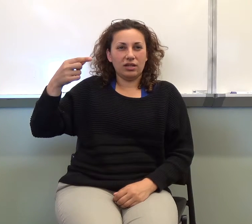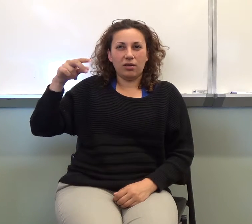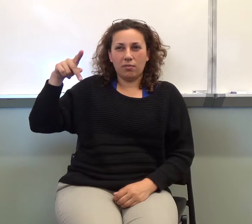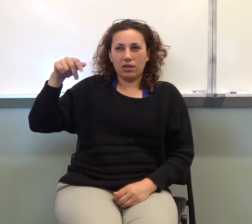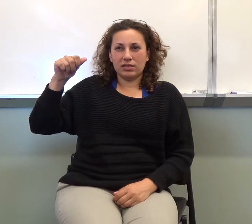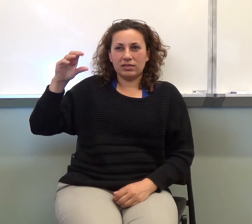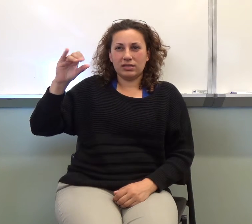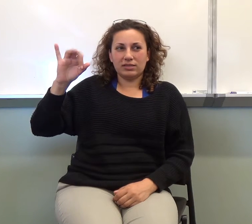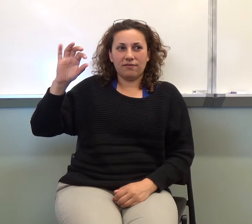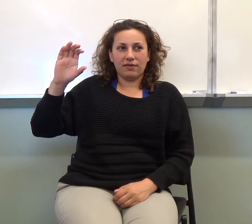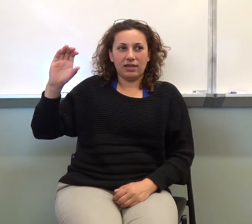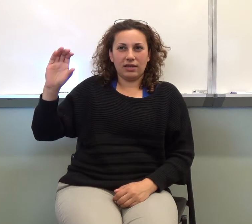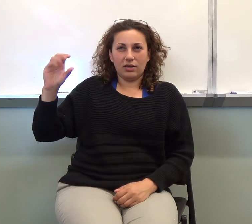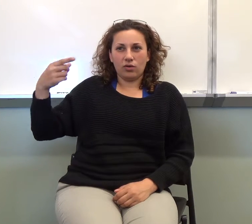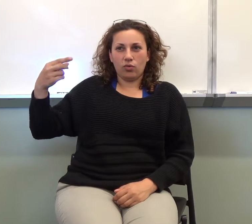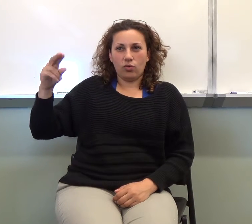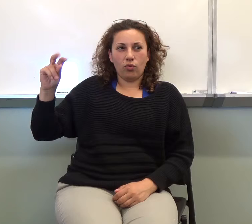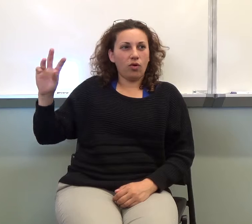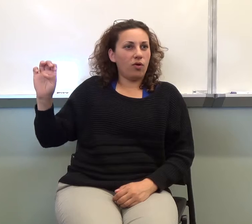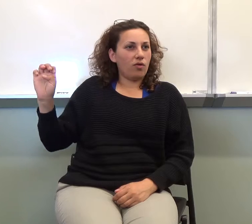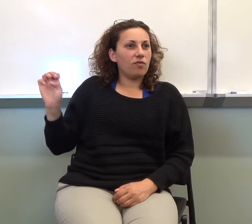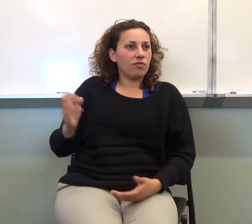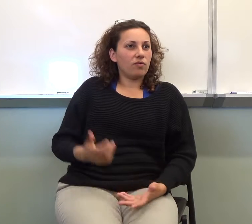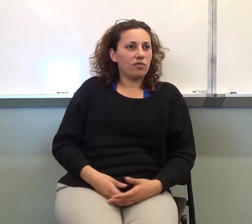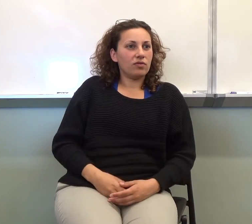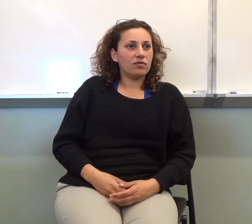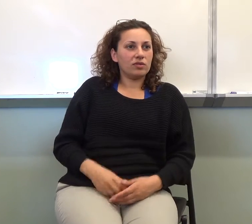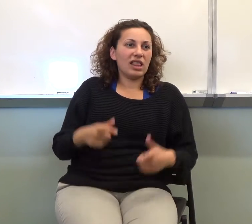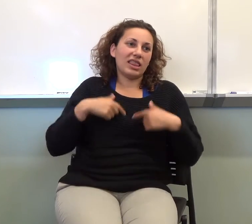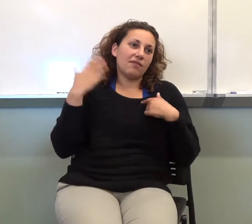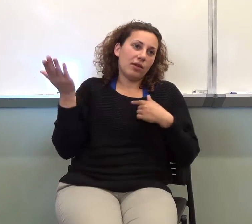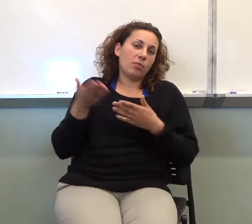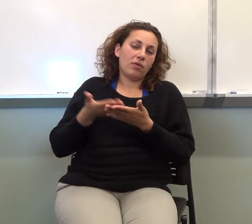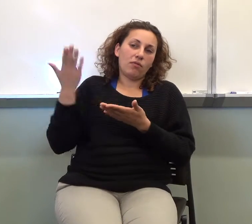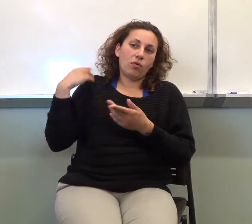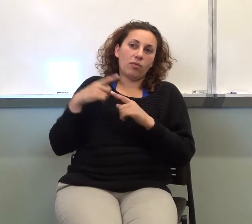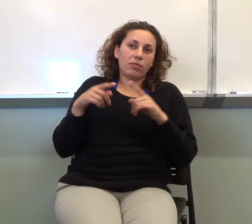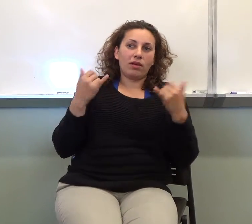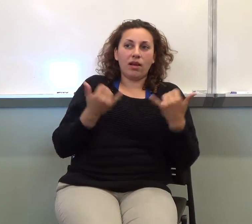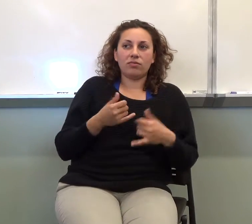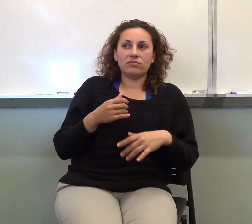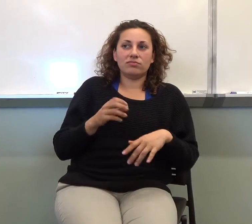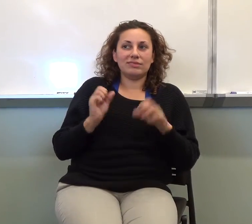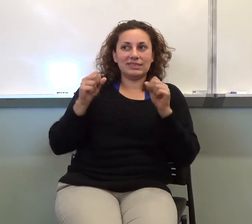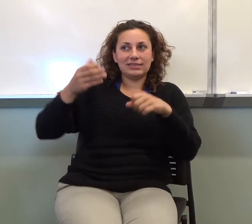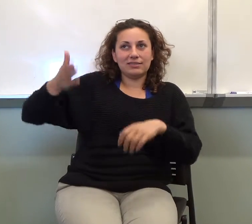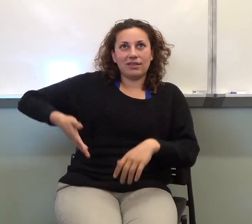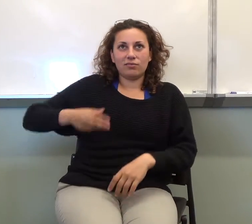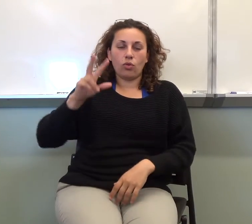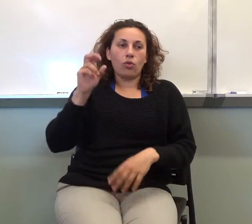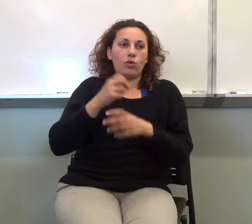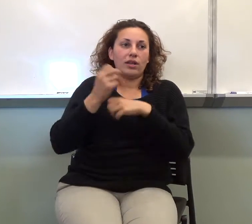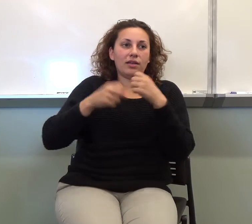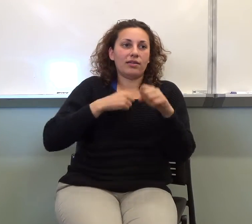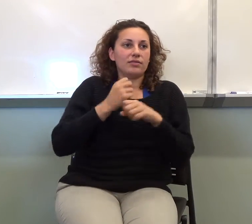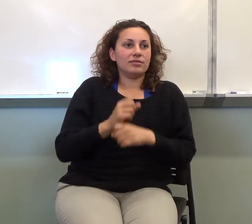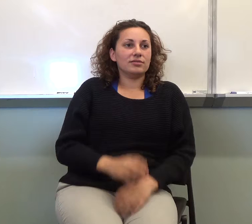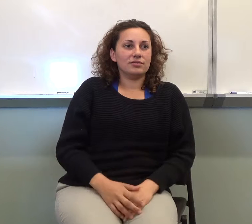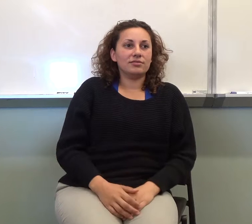getting a senior there is, sorry, there's no seniors. So the probability of a senior is 0